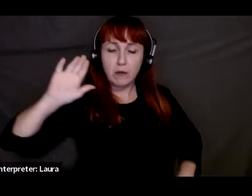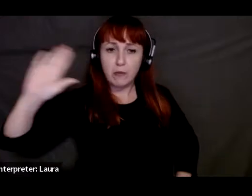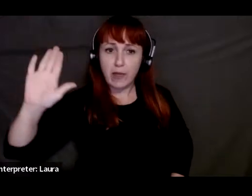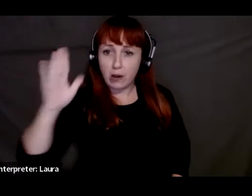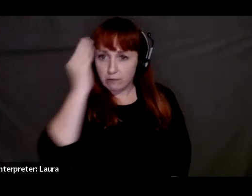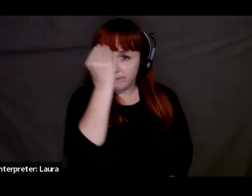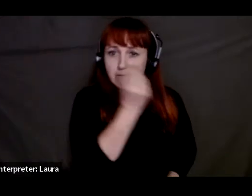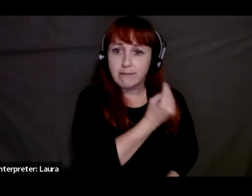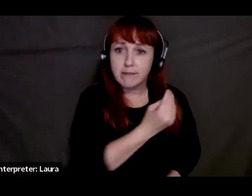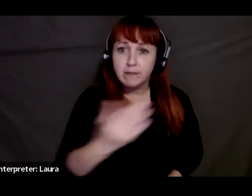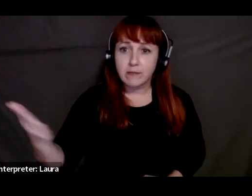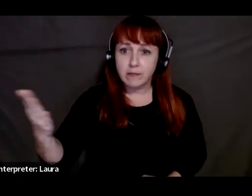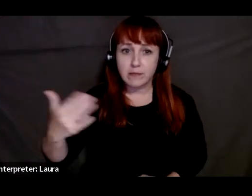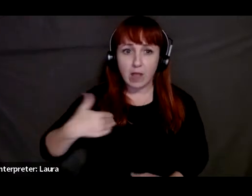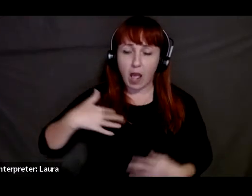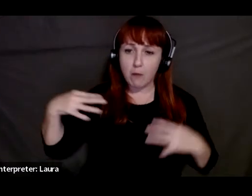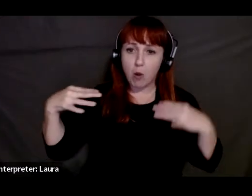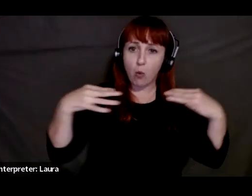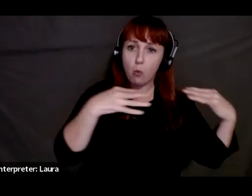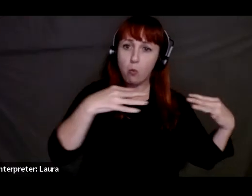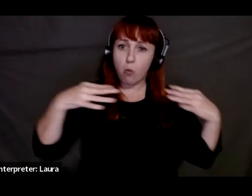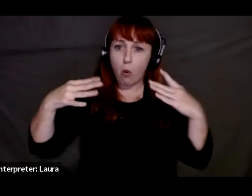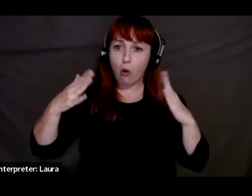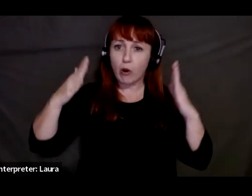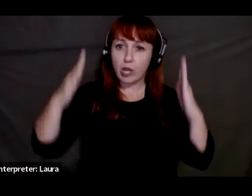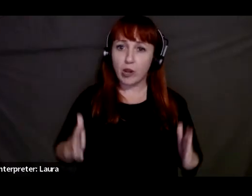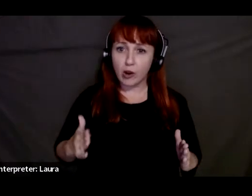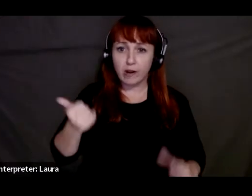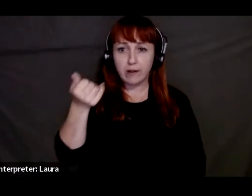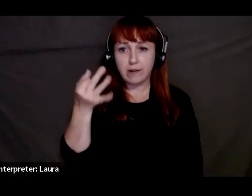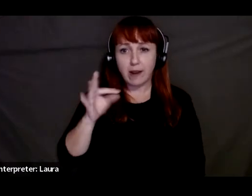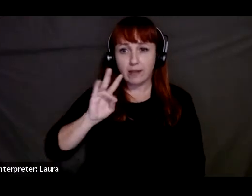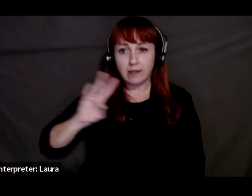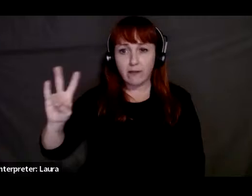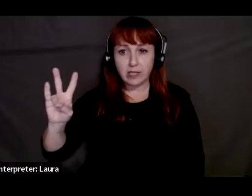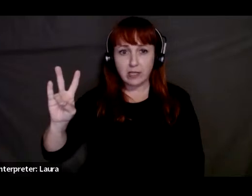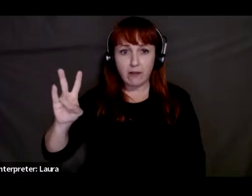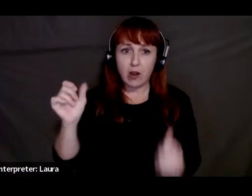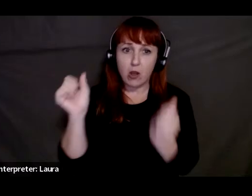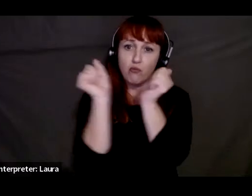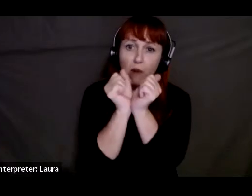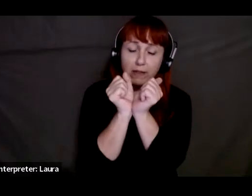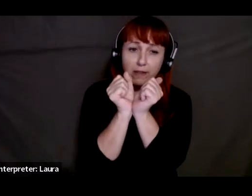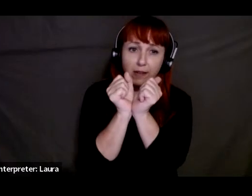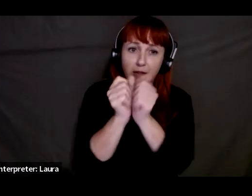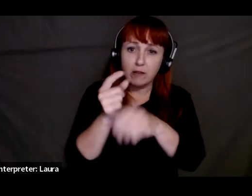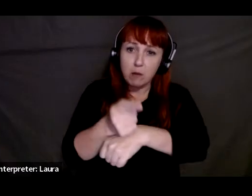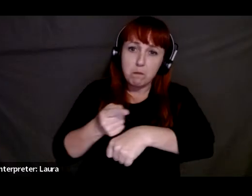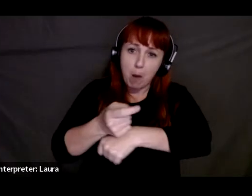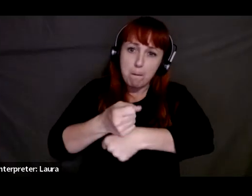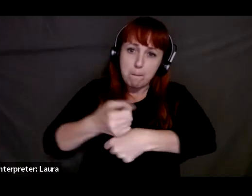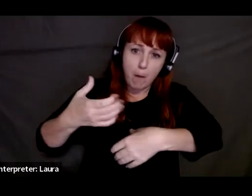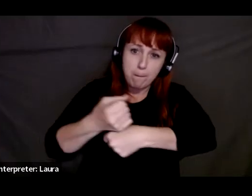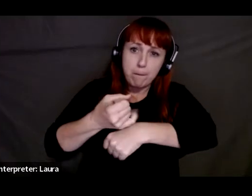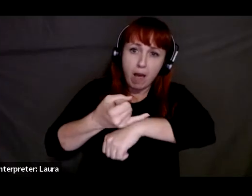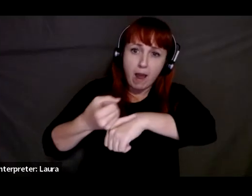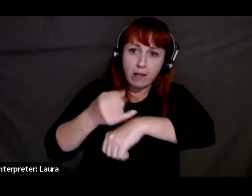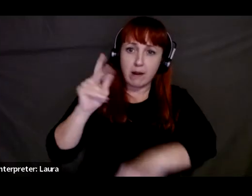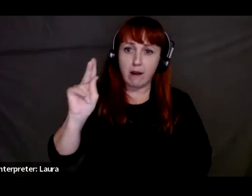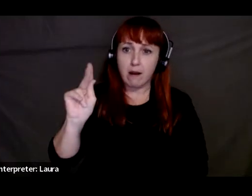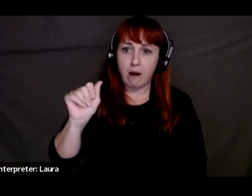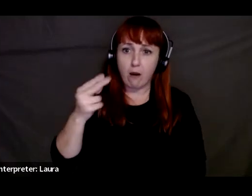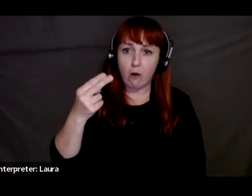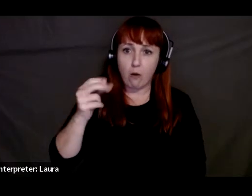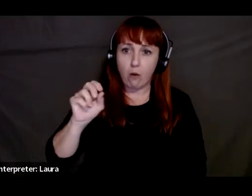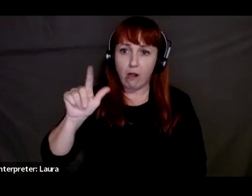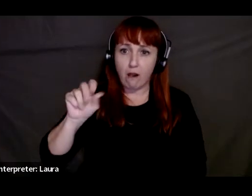you folks, I am a warrior. In 1977, I got arrested on Kahoolawe. I was